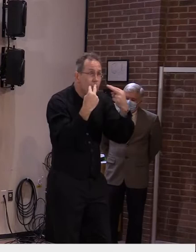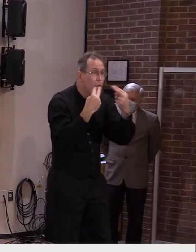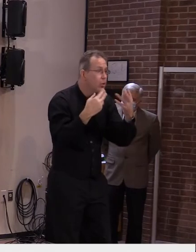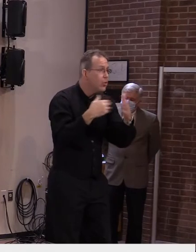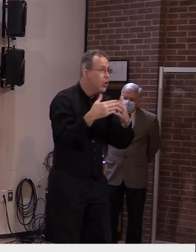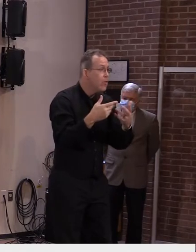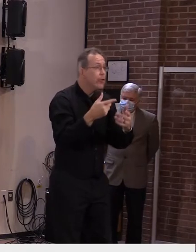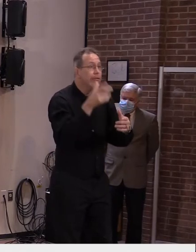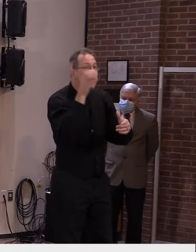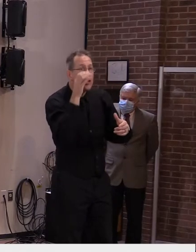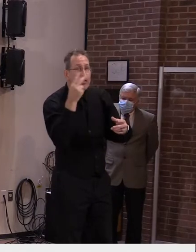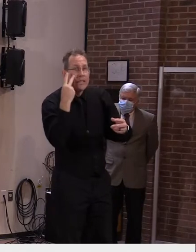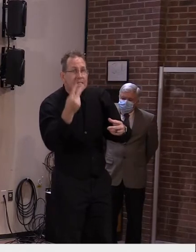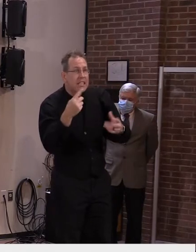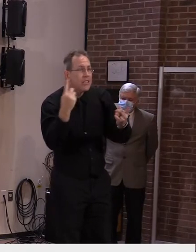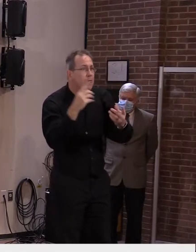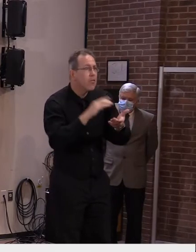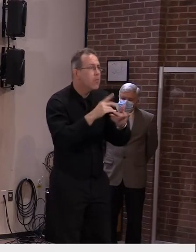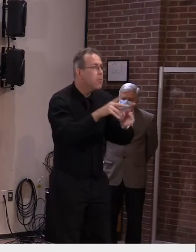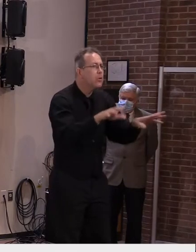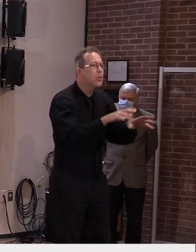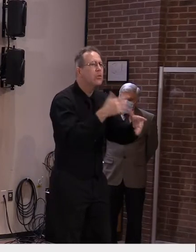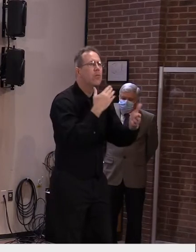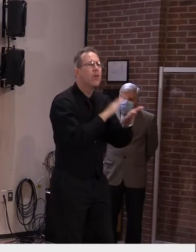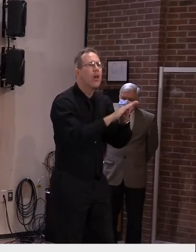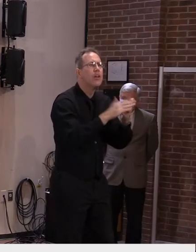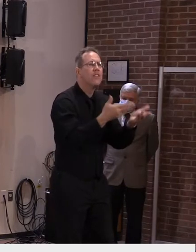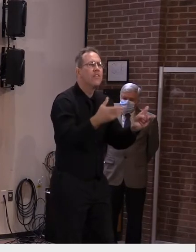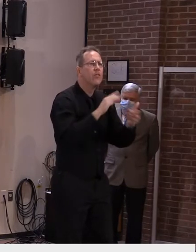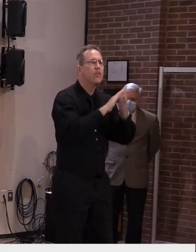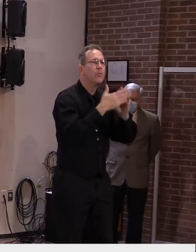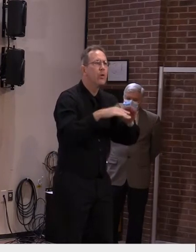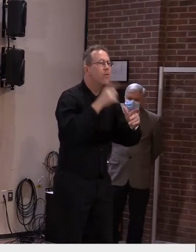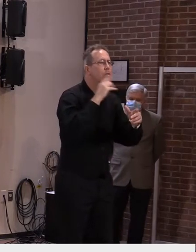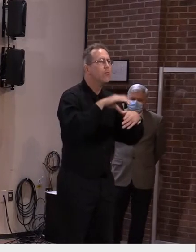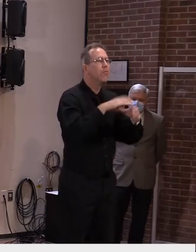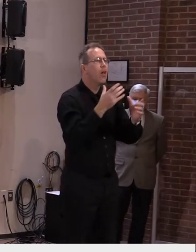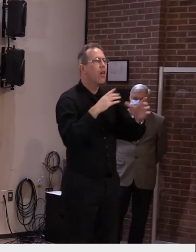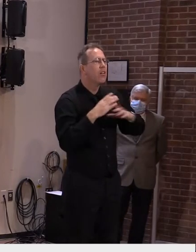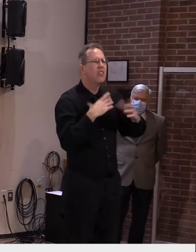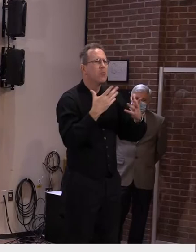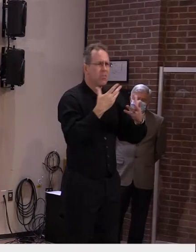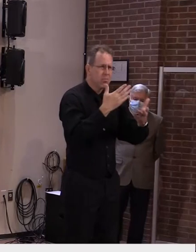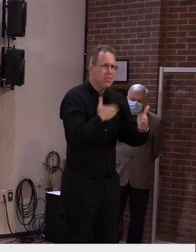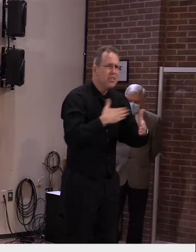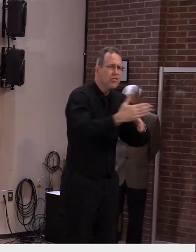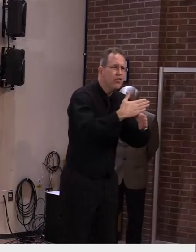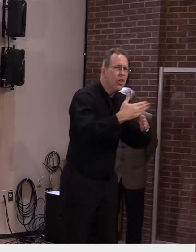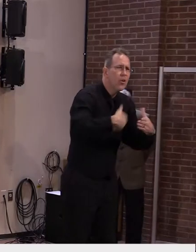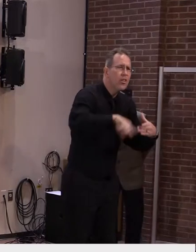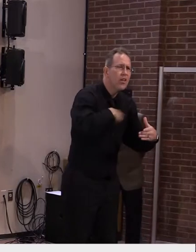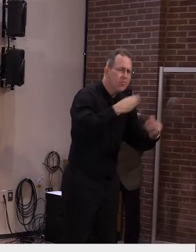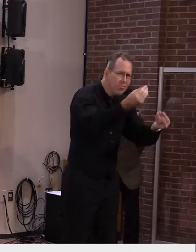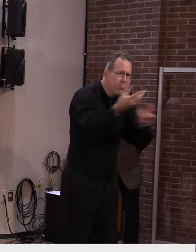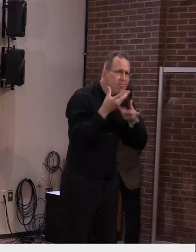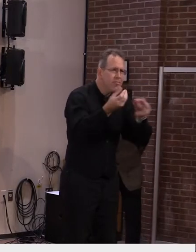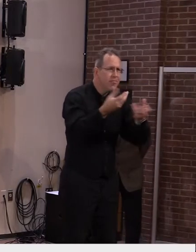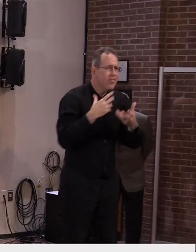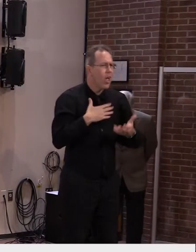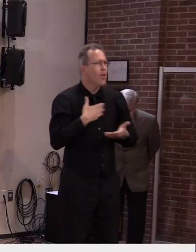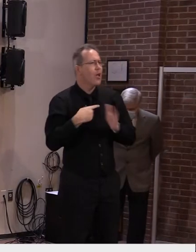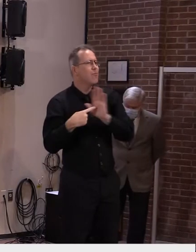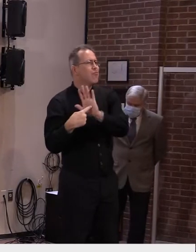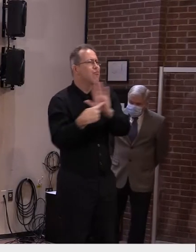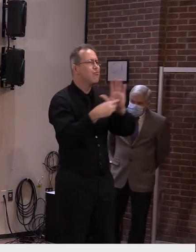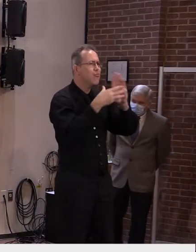done something good, it could be very small, please let us know. We want to recognize that. We want to promote that.